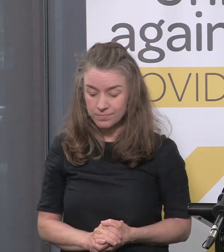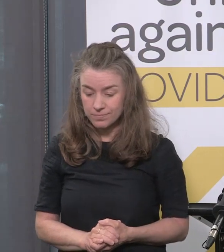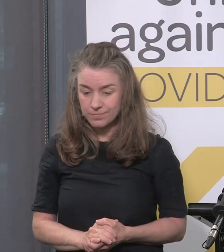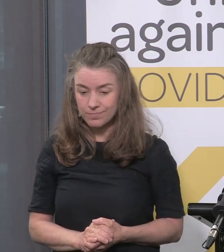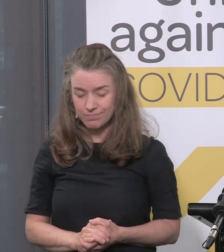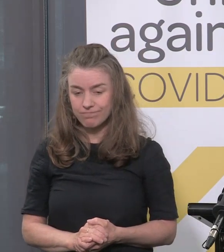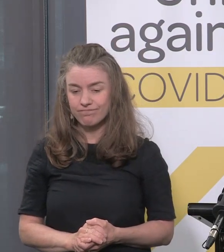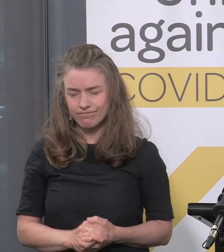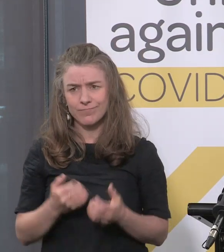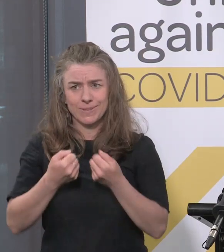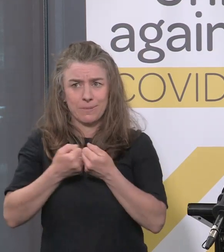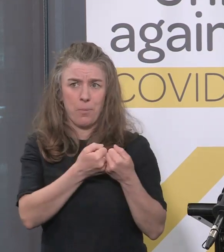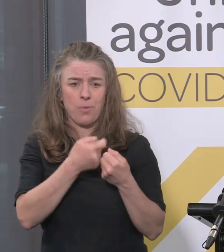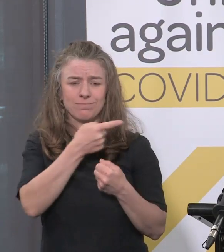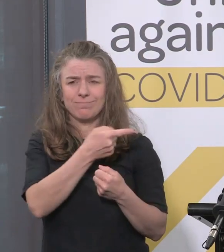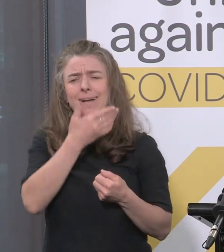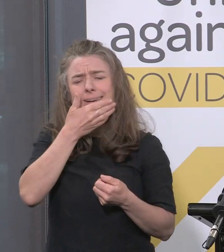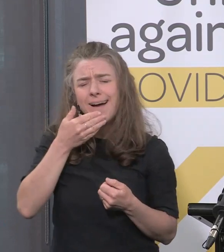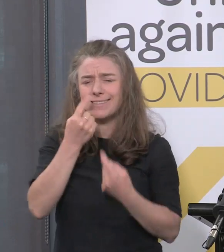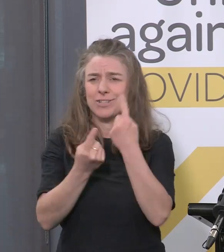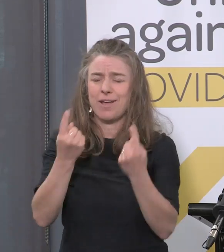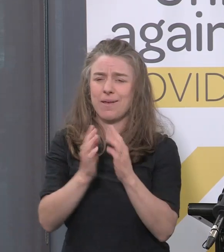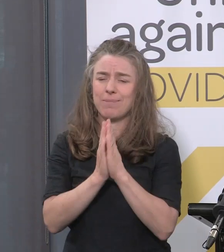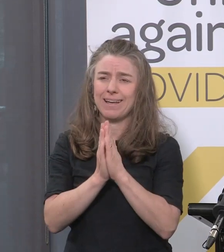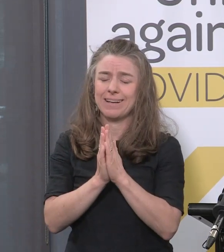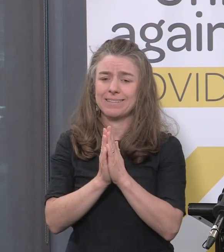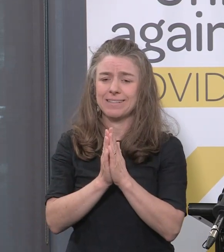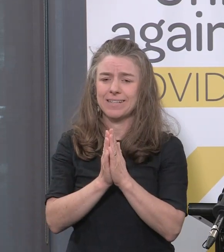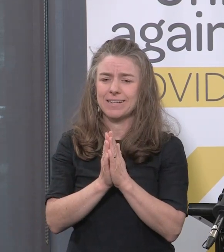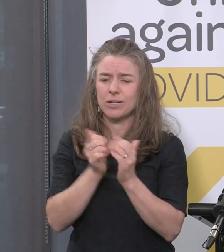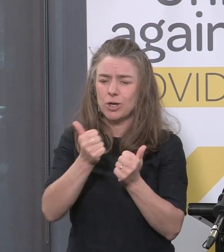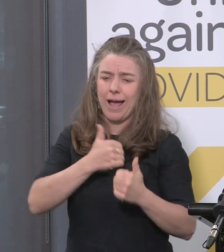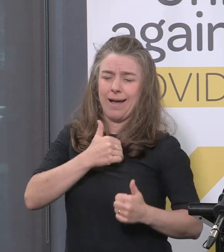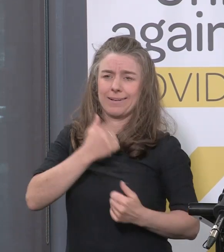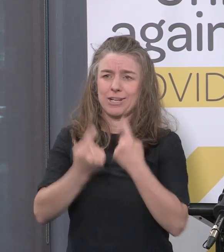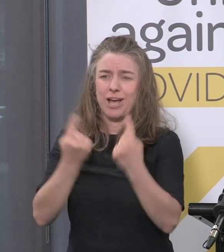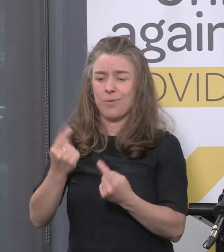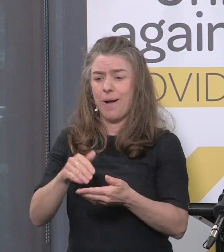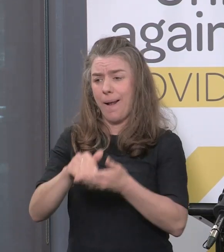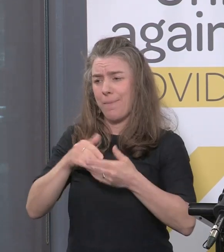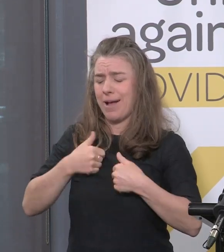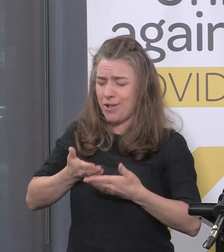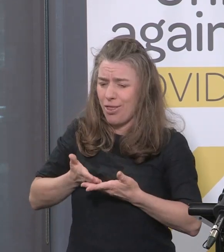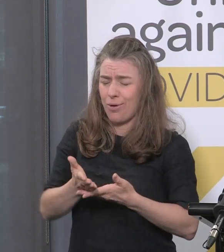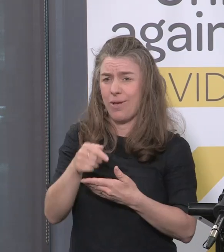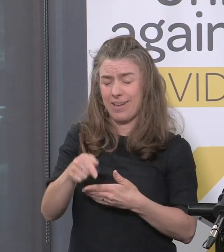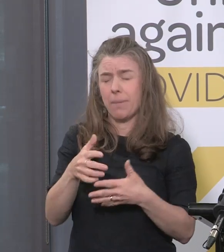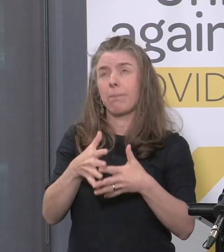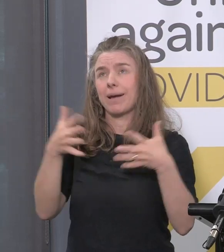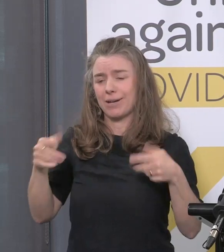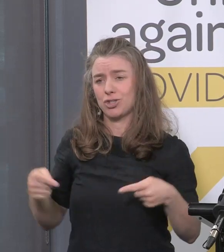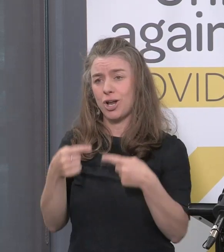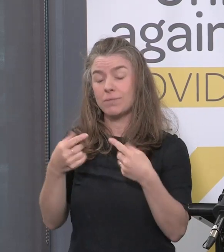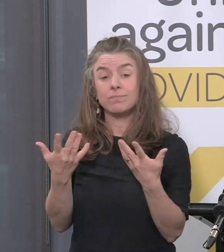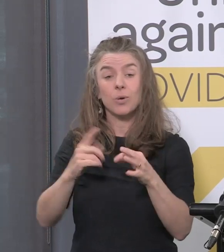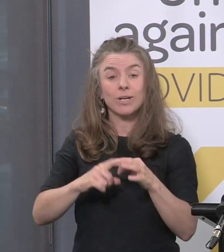I just want to reiterate that point. Let's be nice, let's be kind. That's going to help us get through this extremely significant challenge. Happy